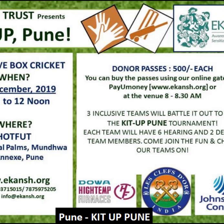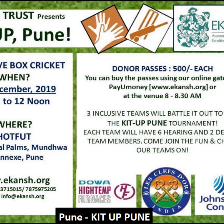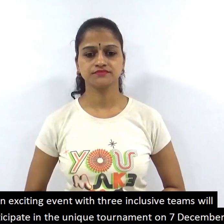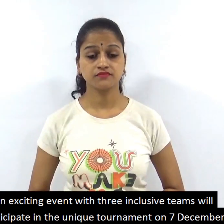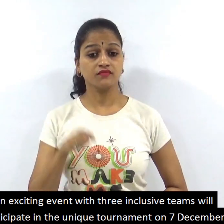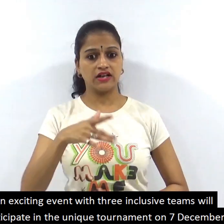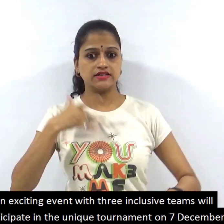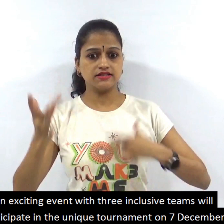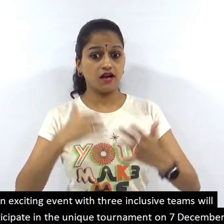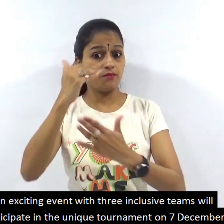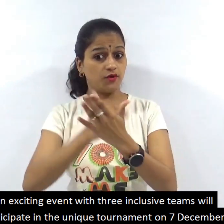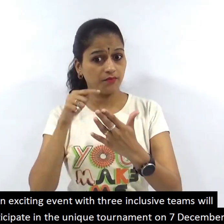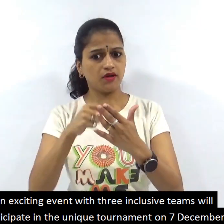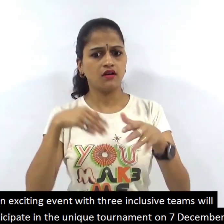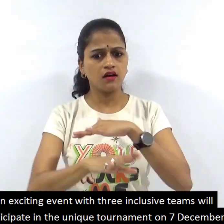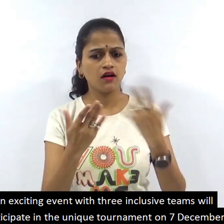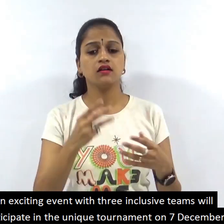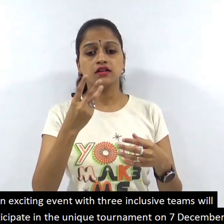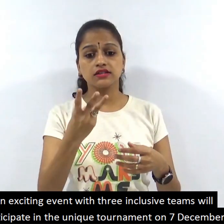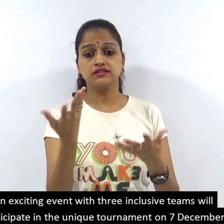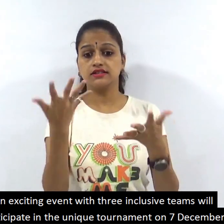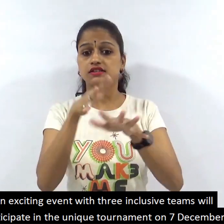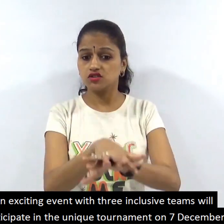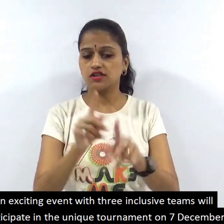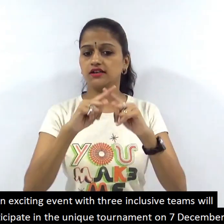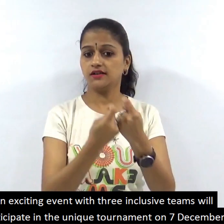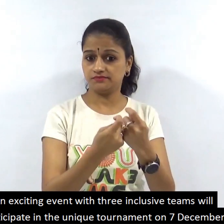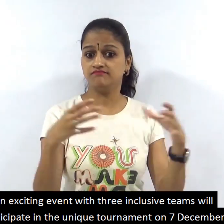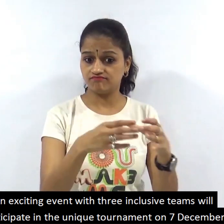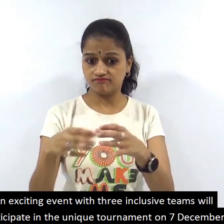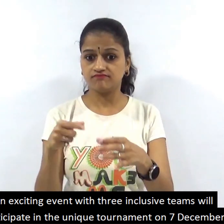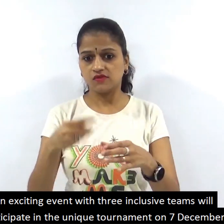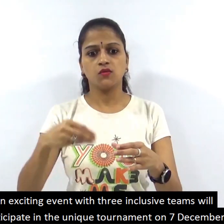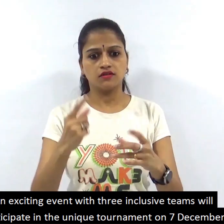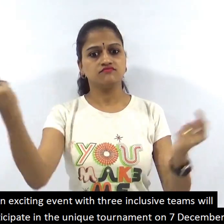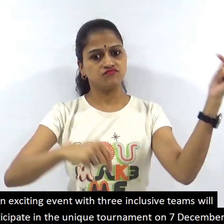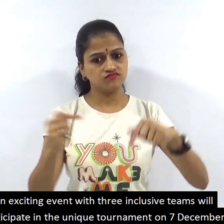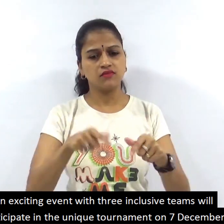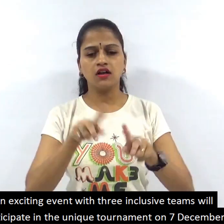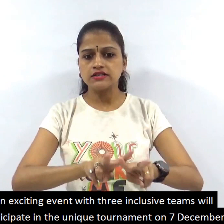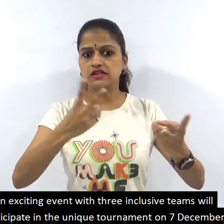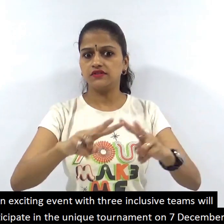An exciting event with three inclusive teams will participate in their unique tournament on 7 December.